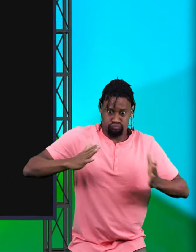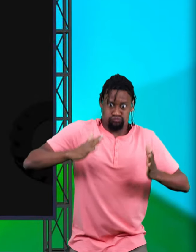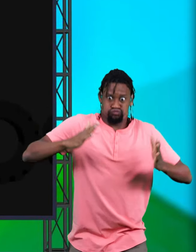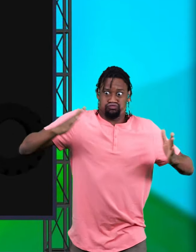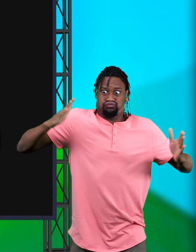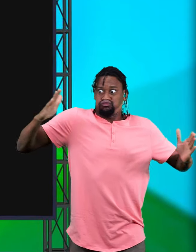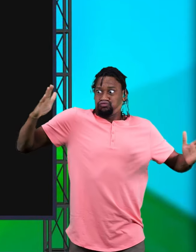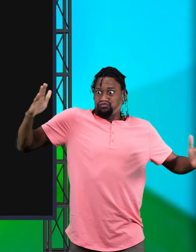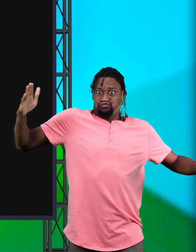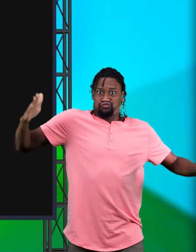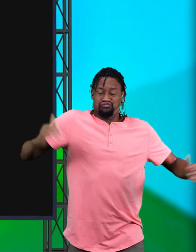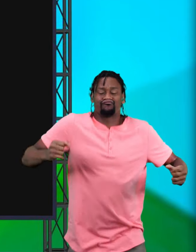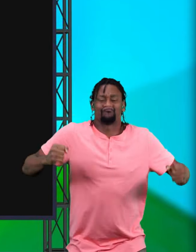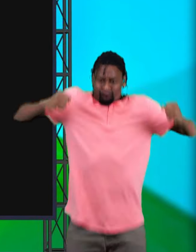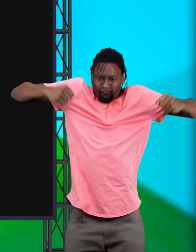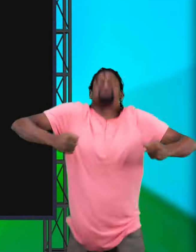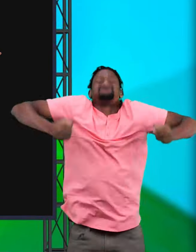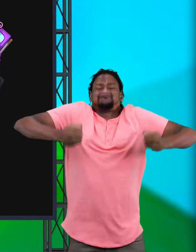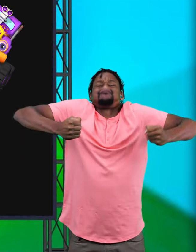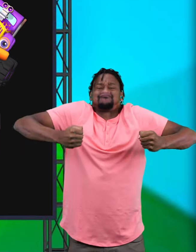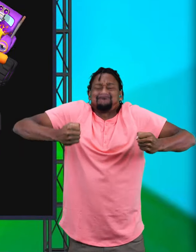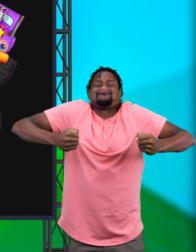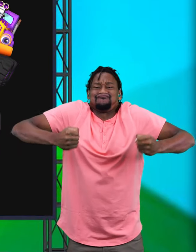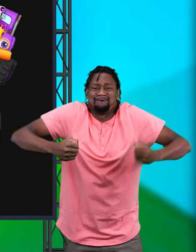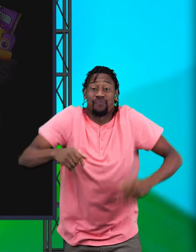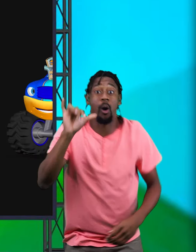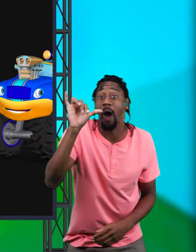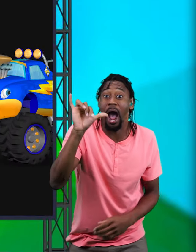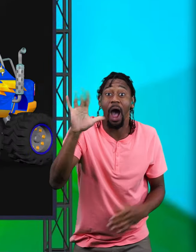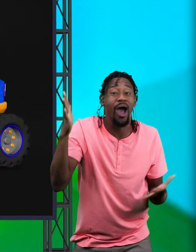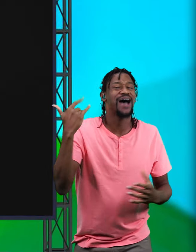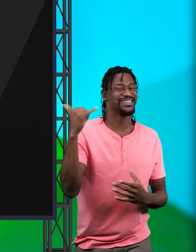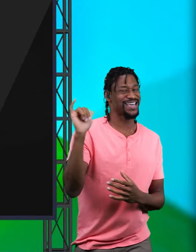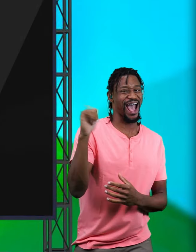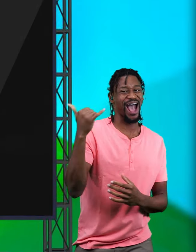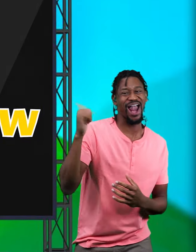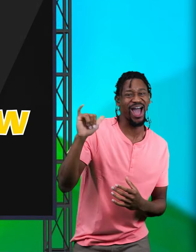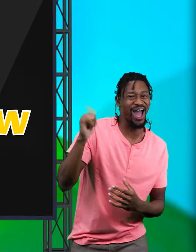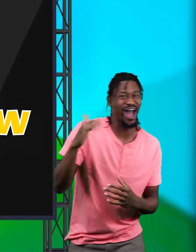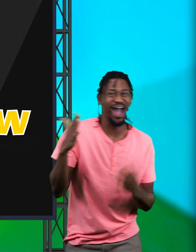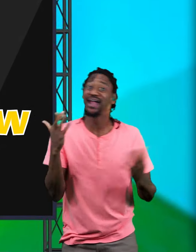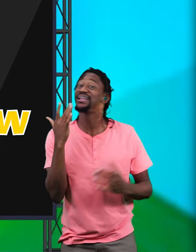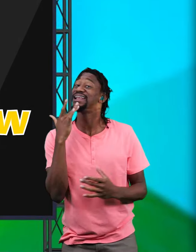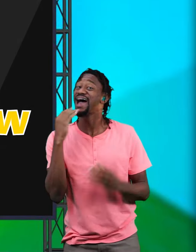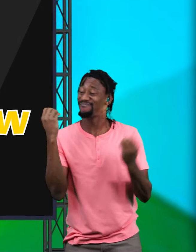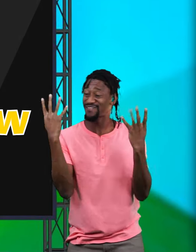The largest tires we found. Yeah. Y is for yellow. A blinking